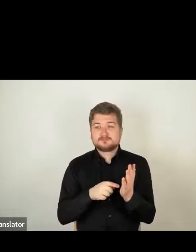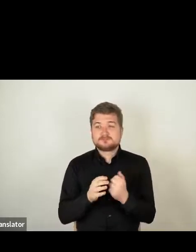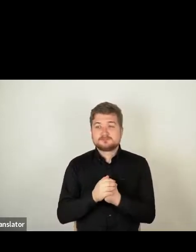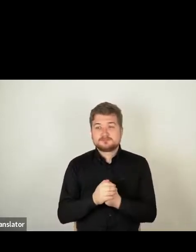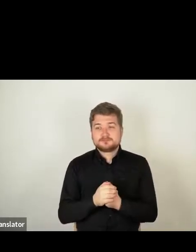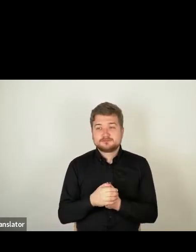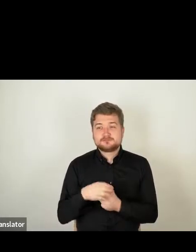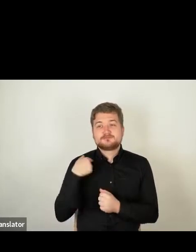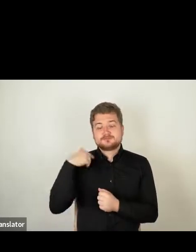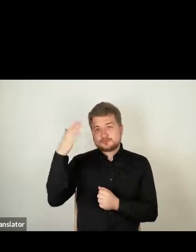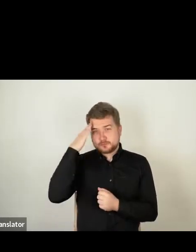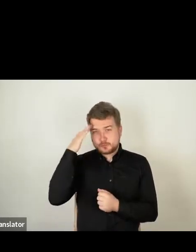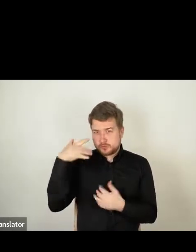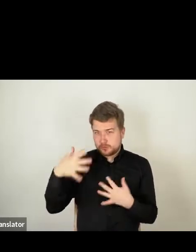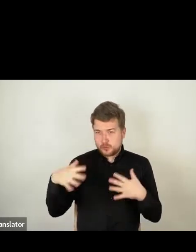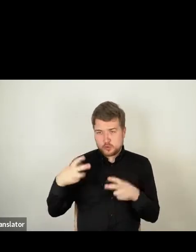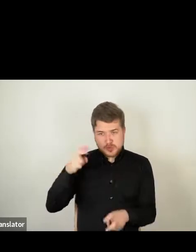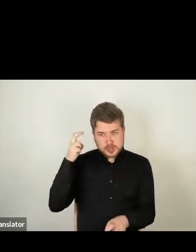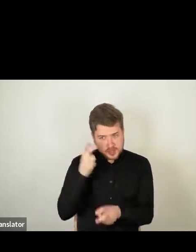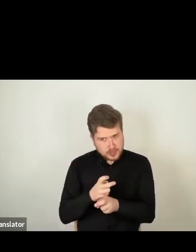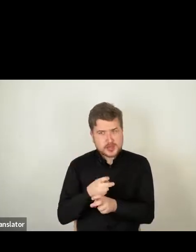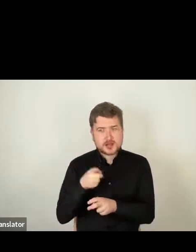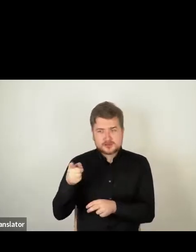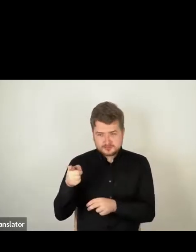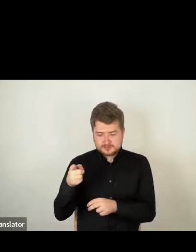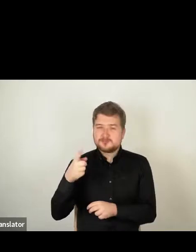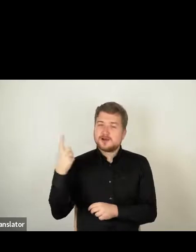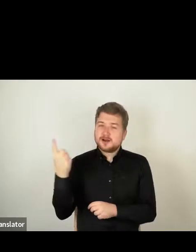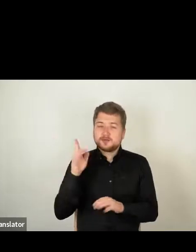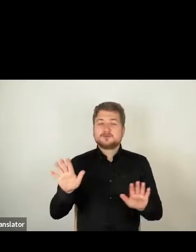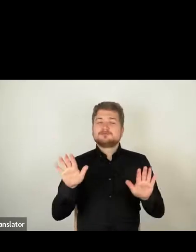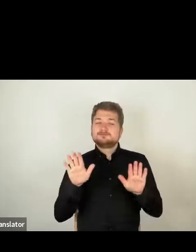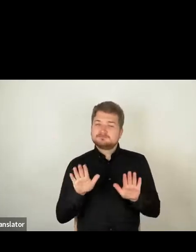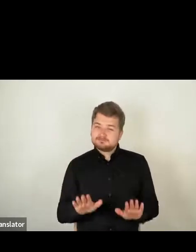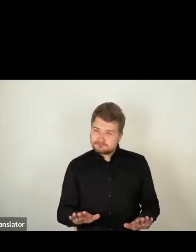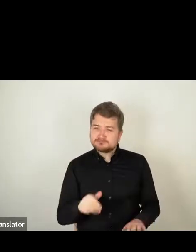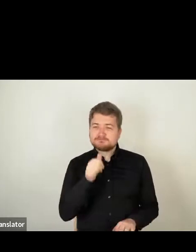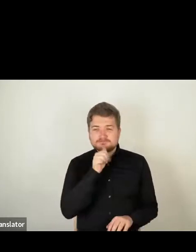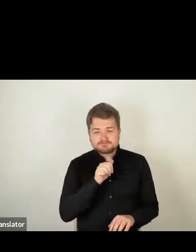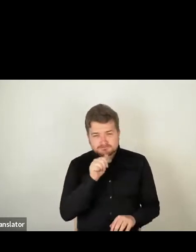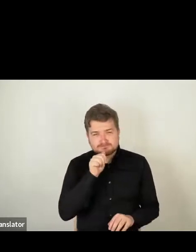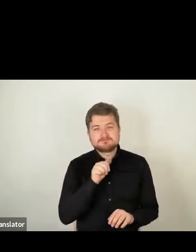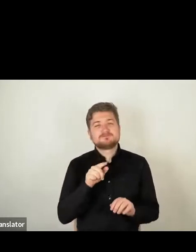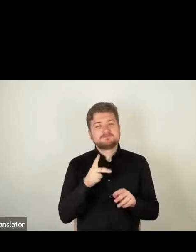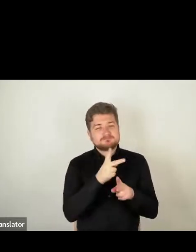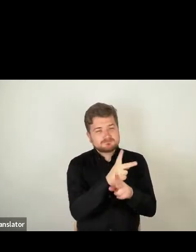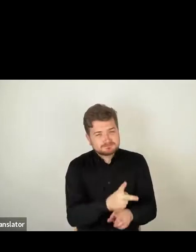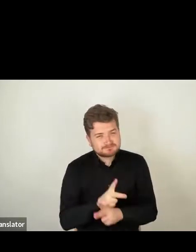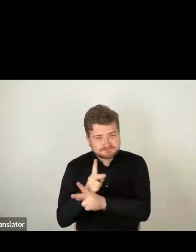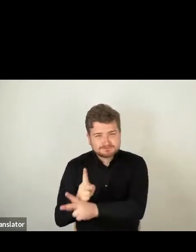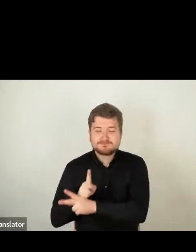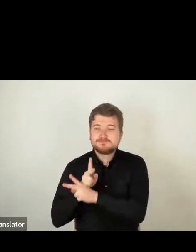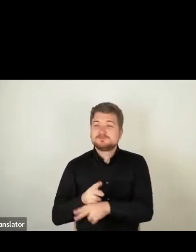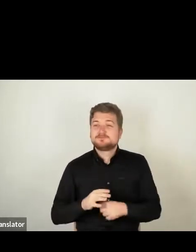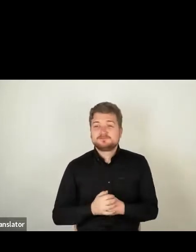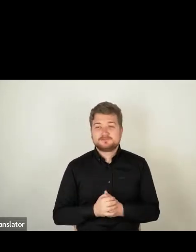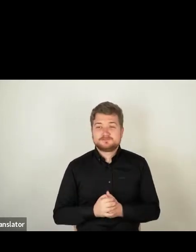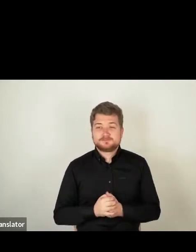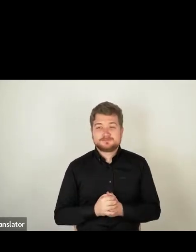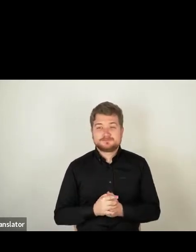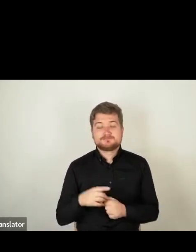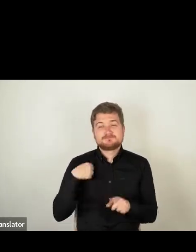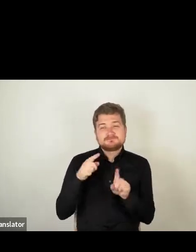but always with a calm sense of care. I'd also really like to thank the many